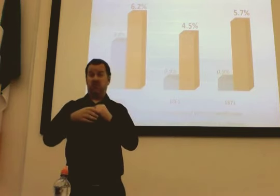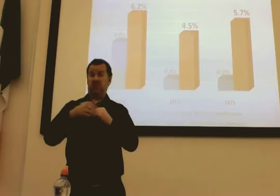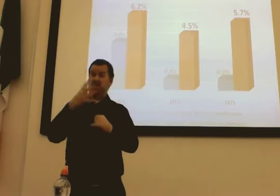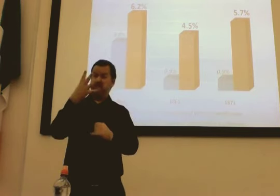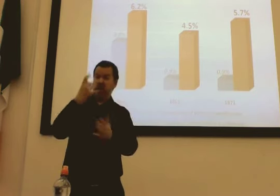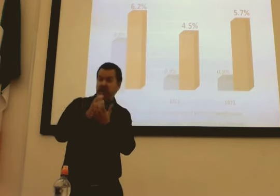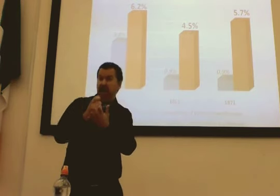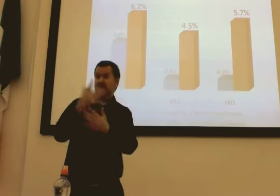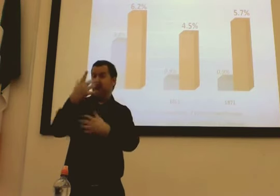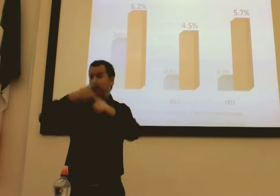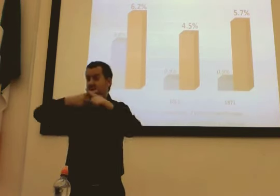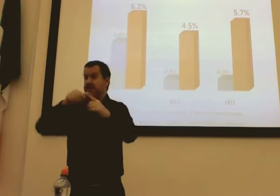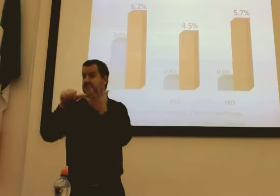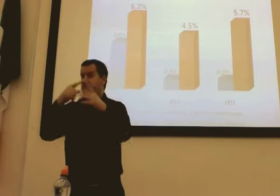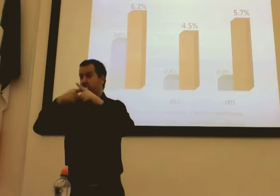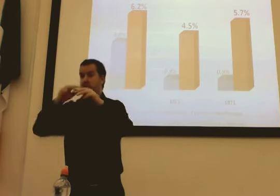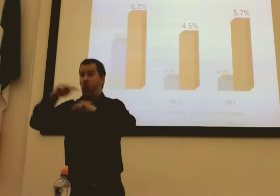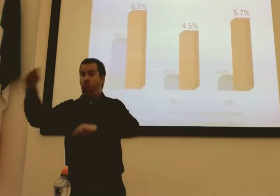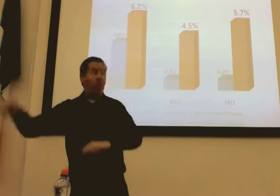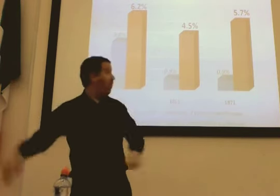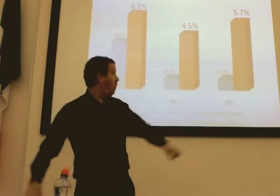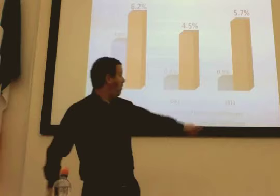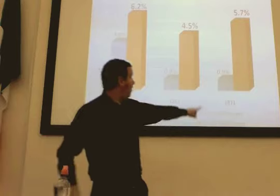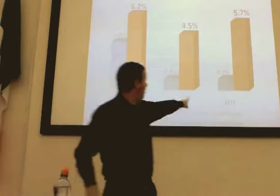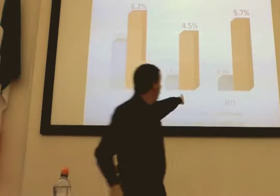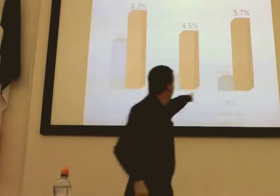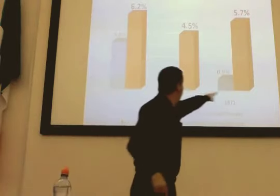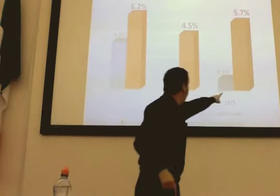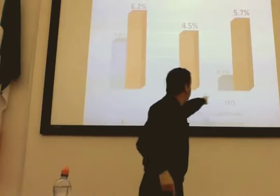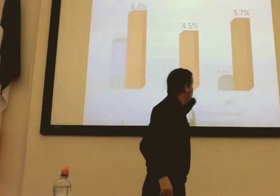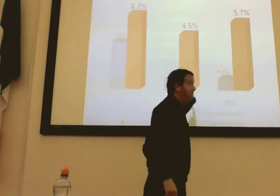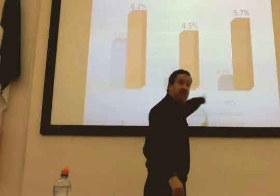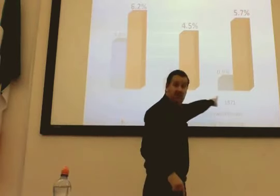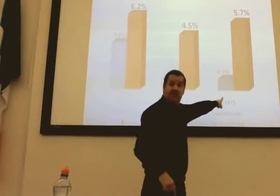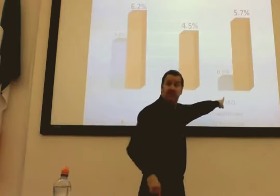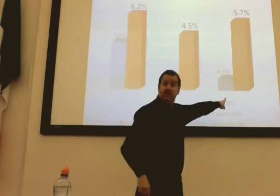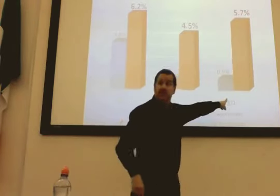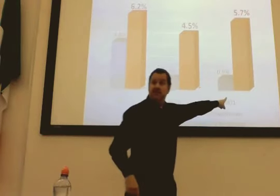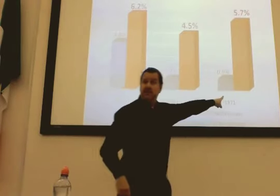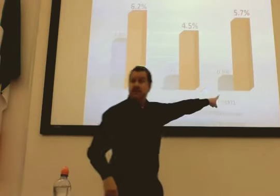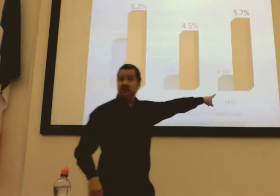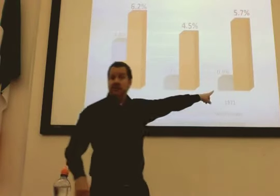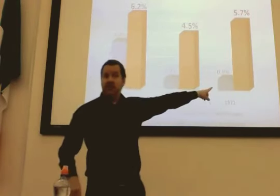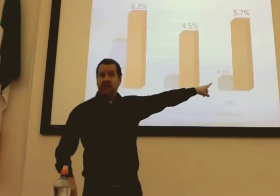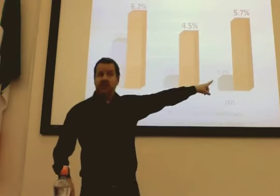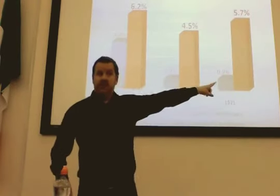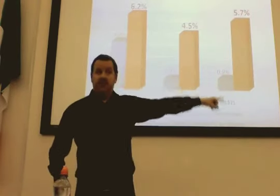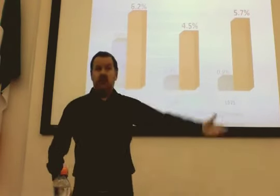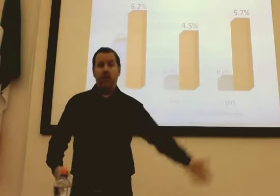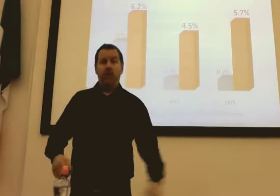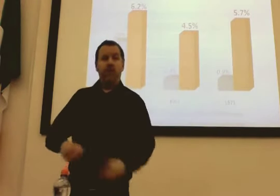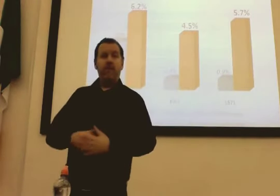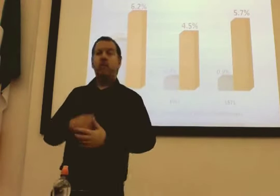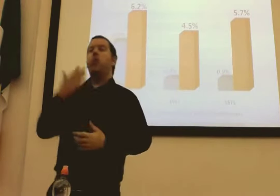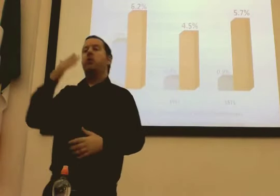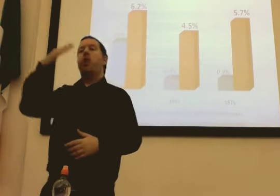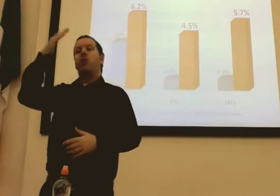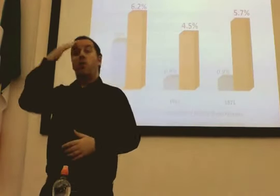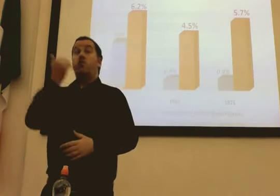if you're deaf as opposed to hearing. So here you can see it's a 5 or 6 times more chance of being in the workout